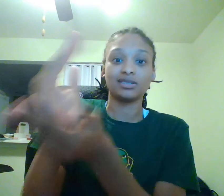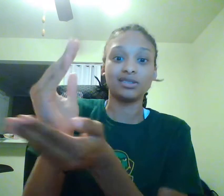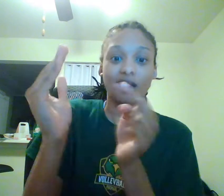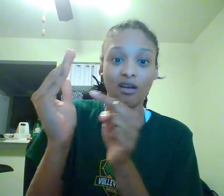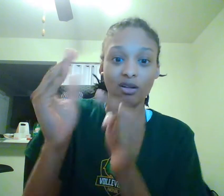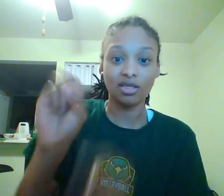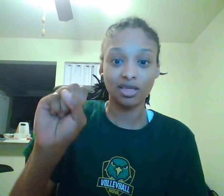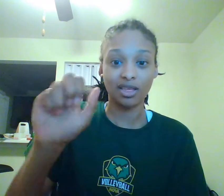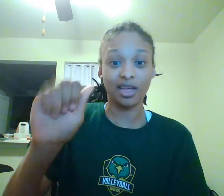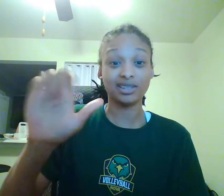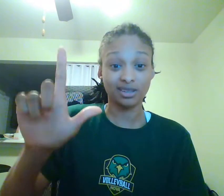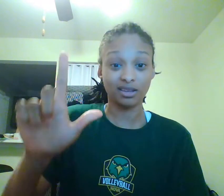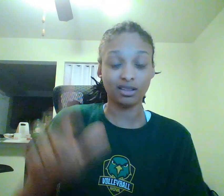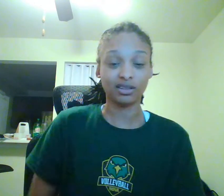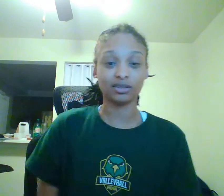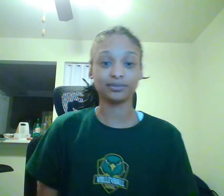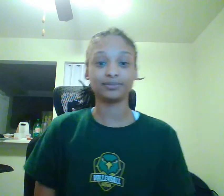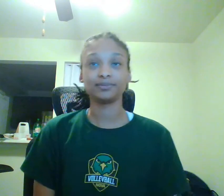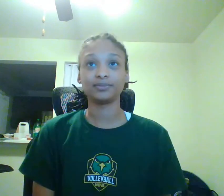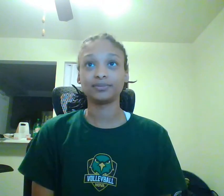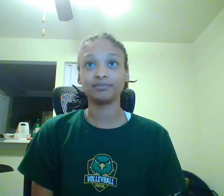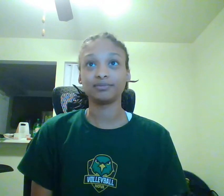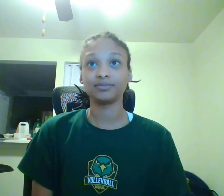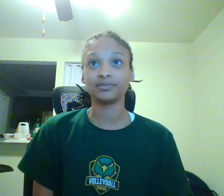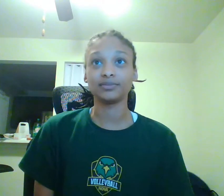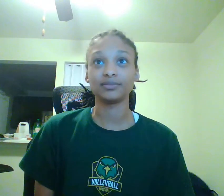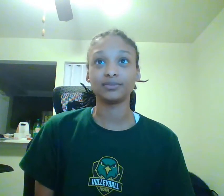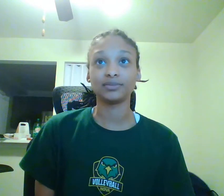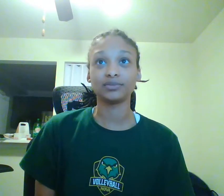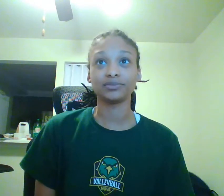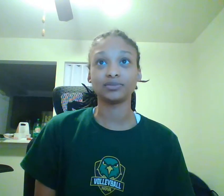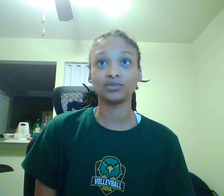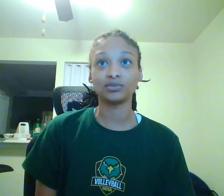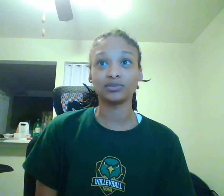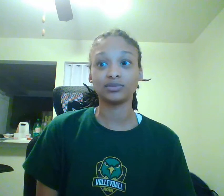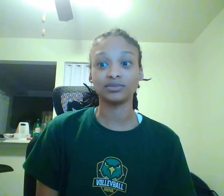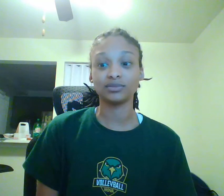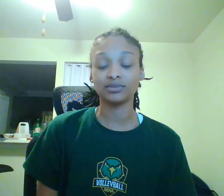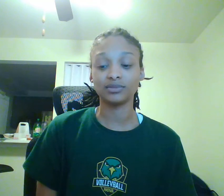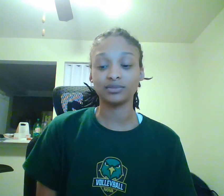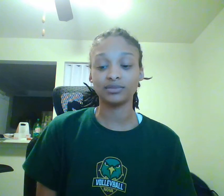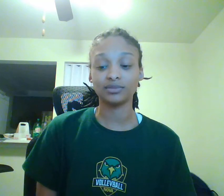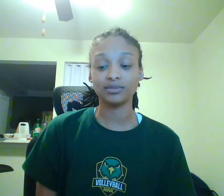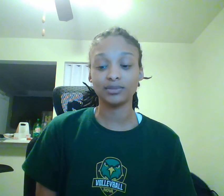The best point of sail for a sailboat is with the wind on the beam, 90 degrees to the sail.